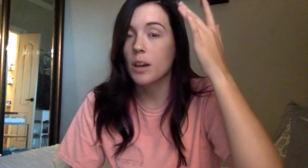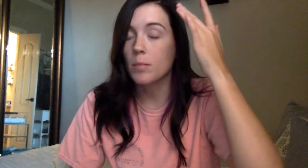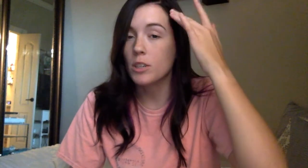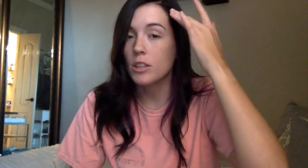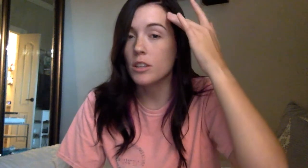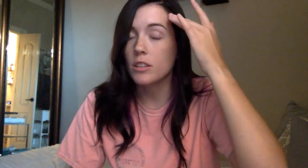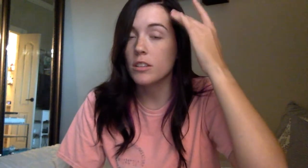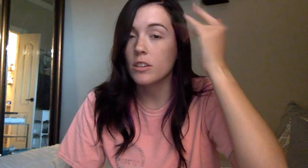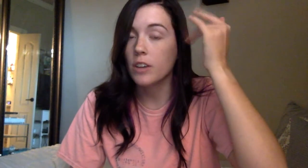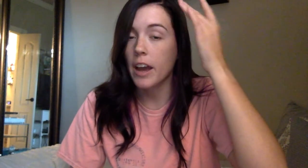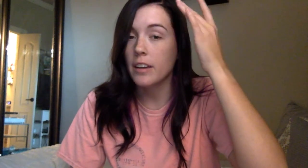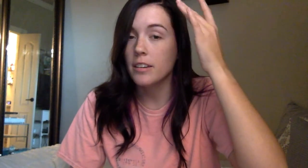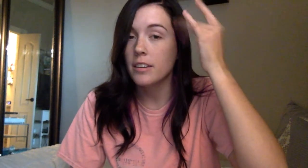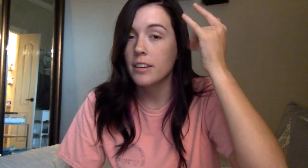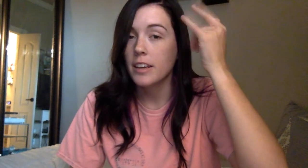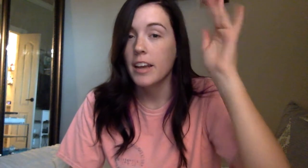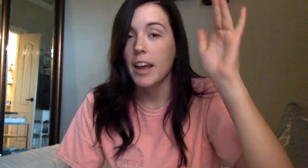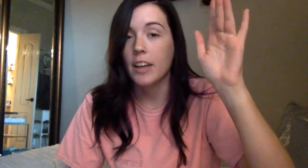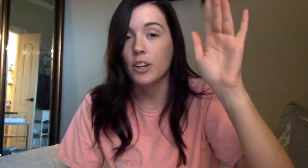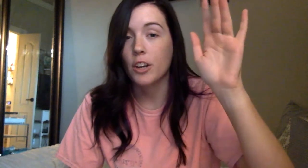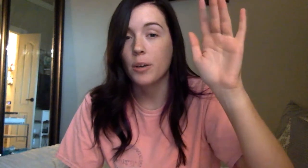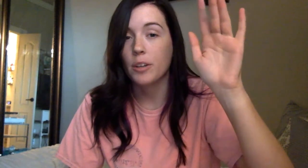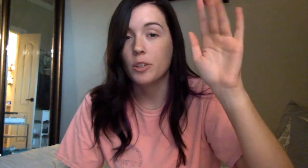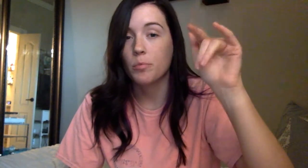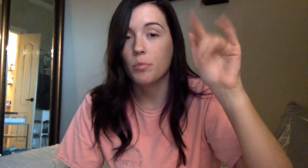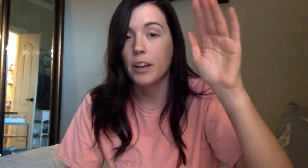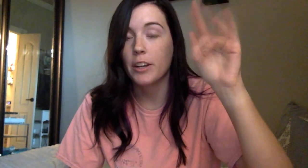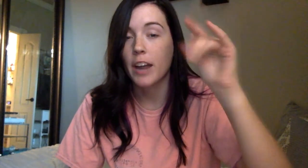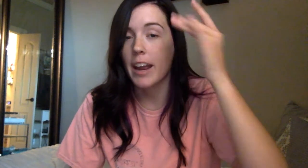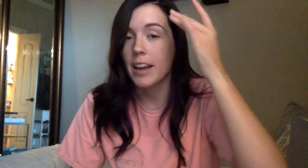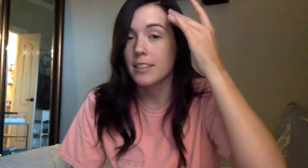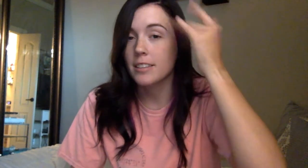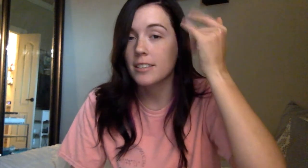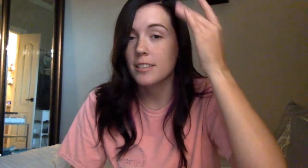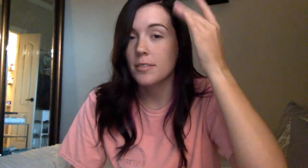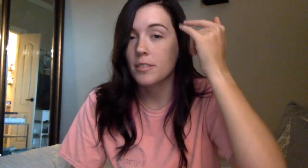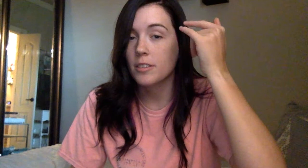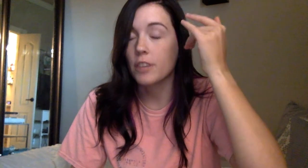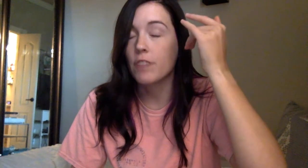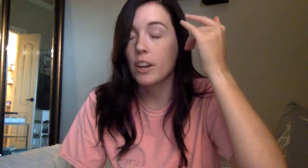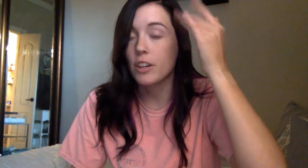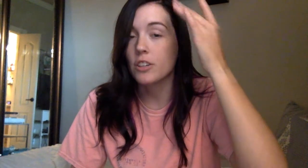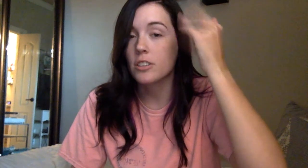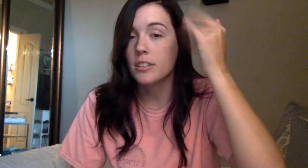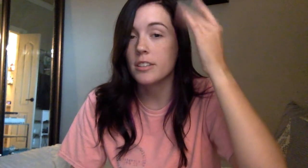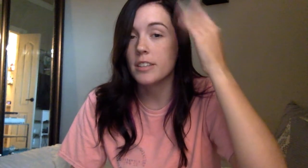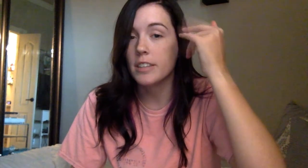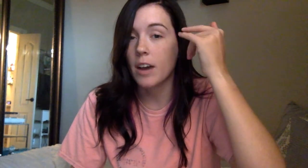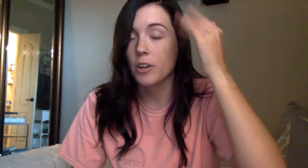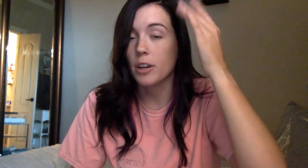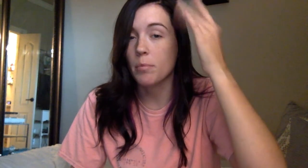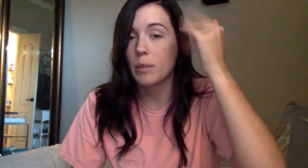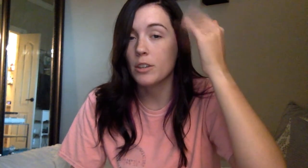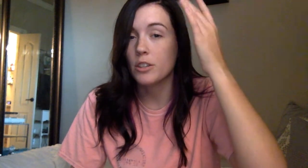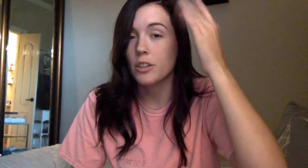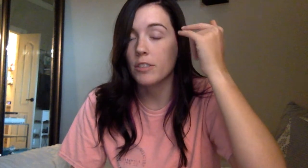to your head and you're going to bring your hands, your fingers down. You're going to bend your